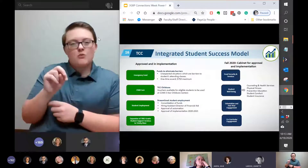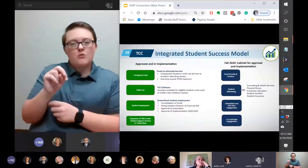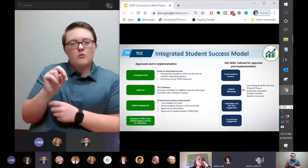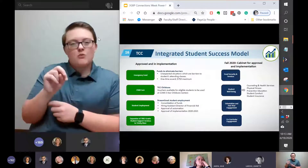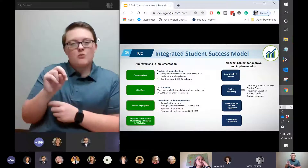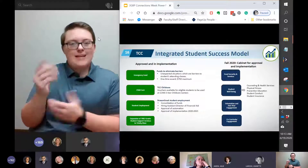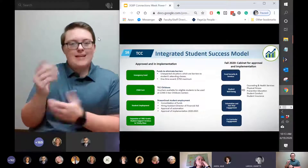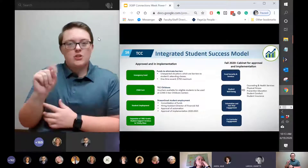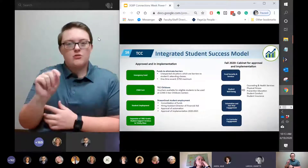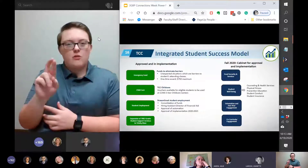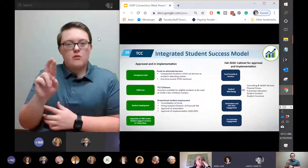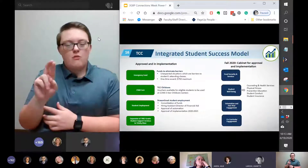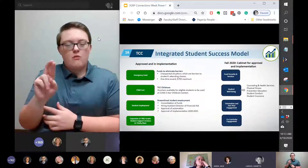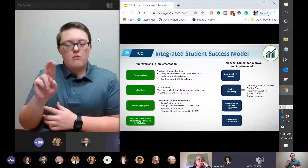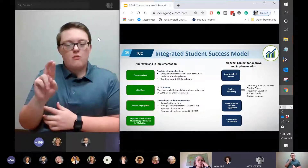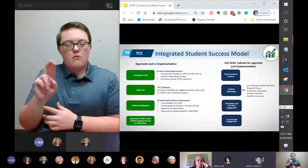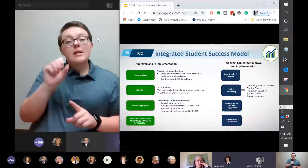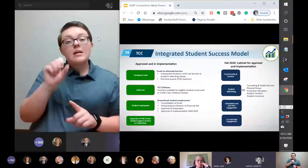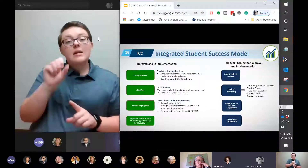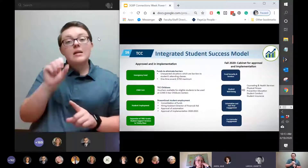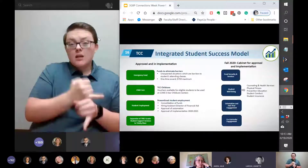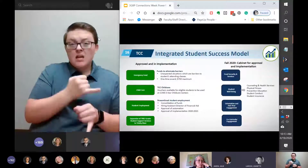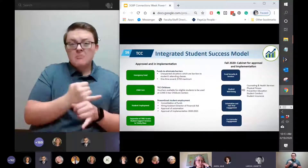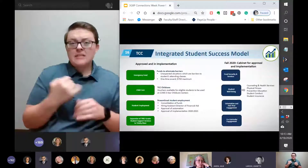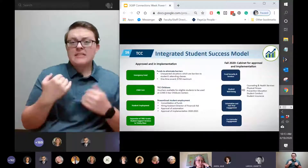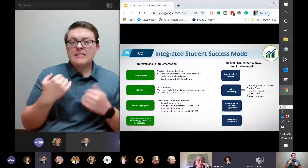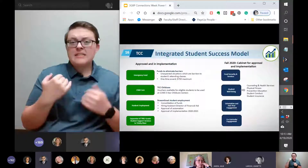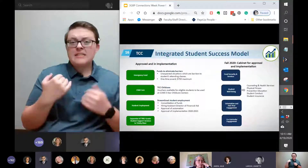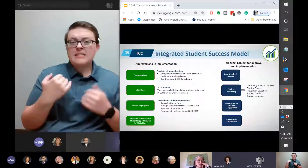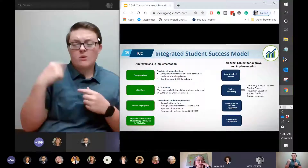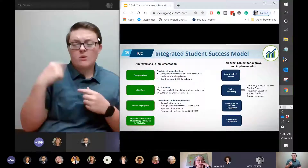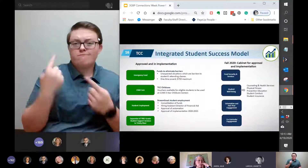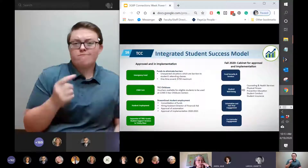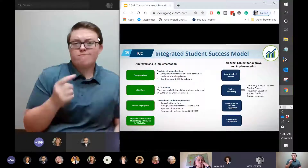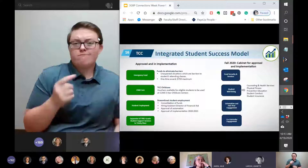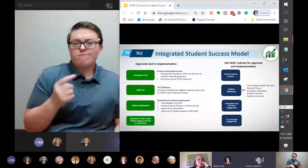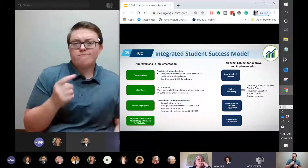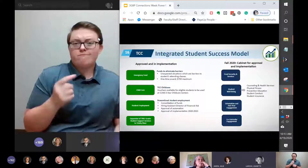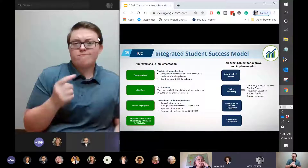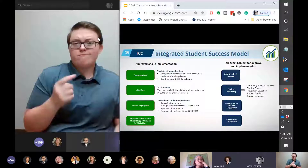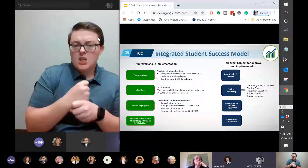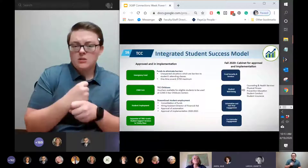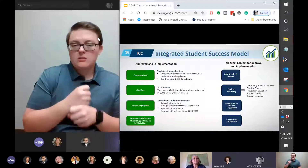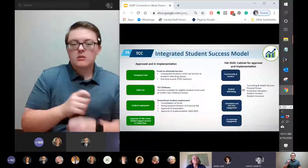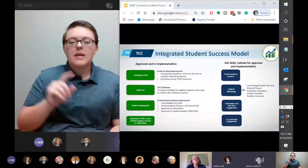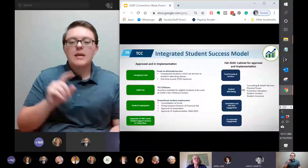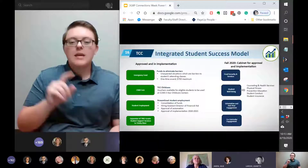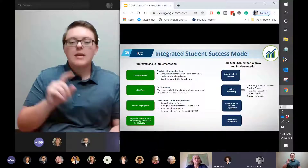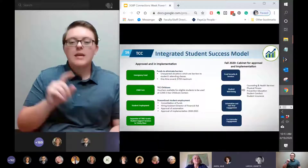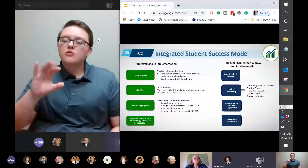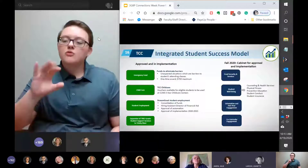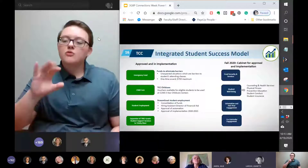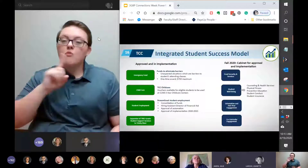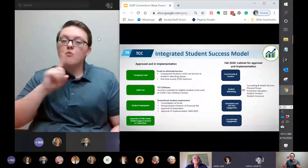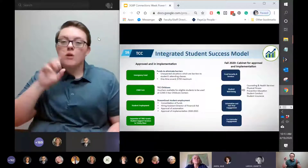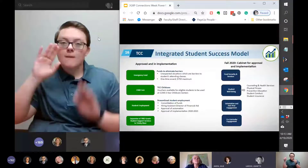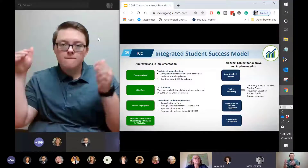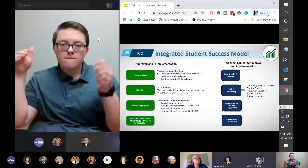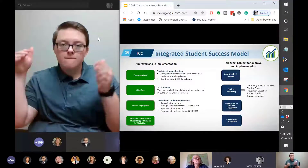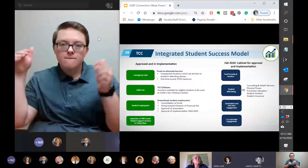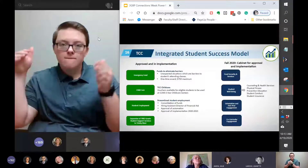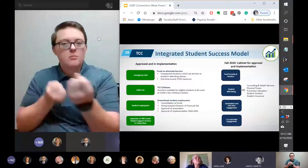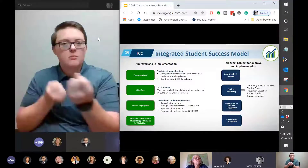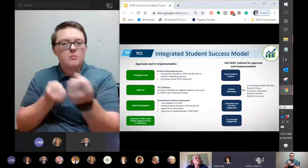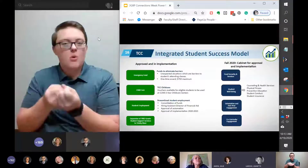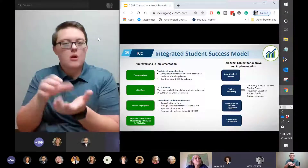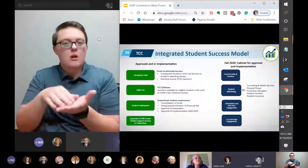for about 20 years. And the TRIO Student Support Services program is designed to support college students who are traditionally